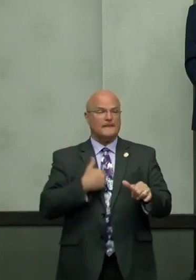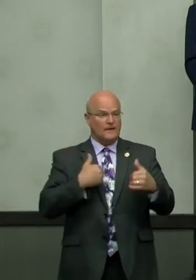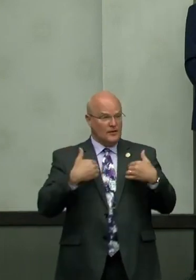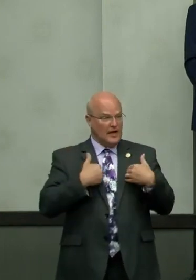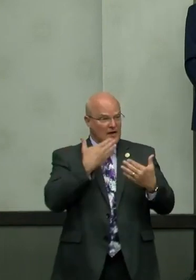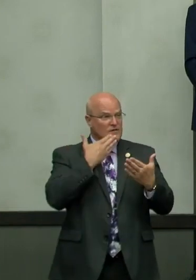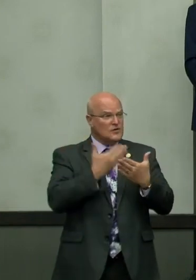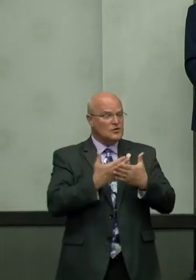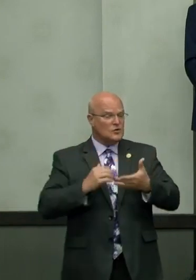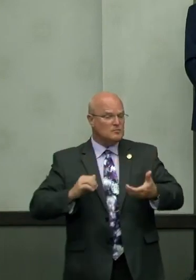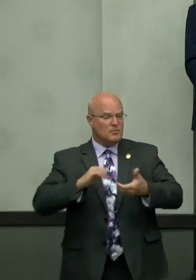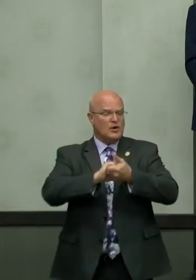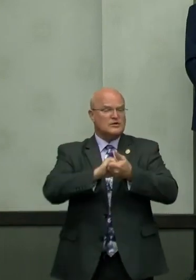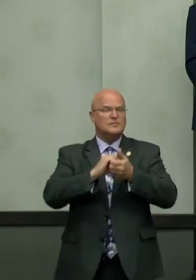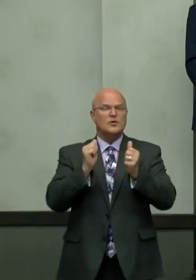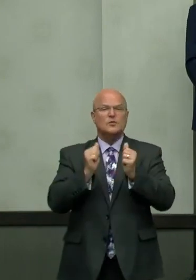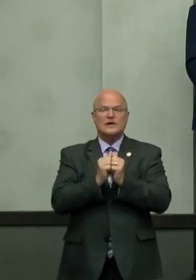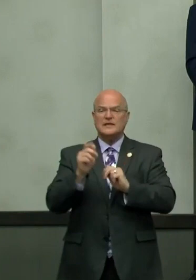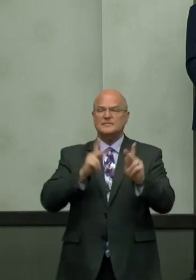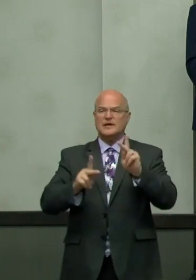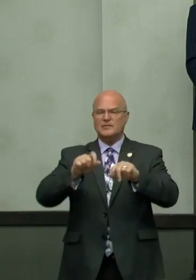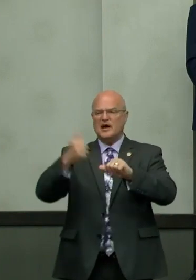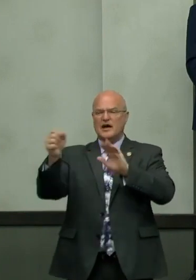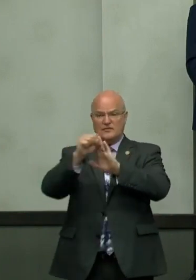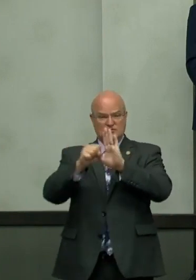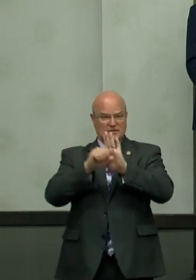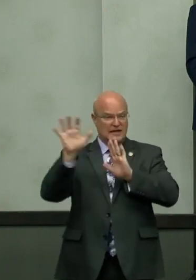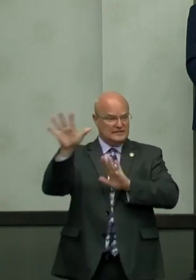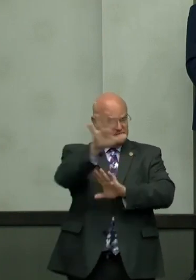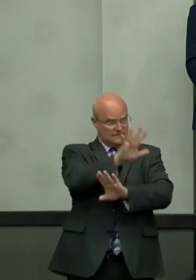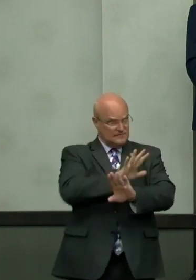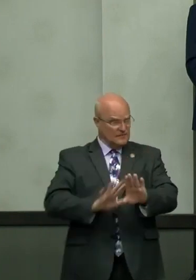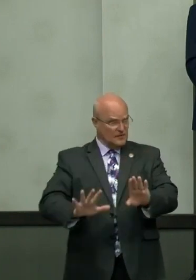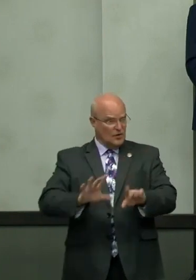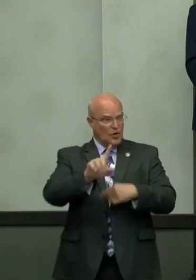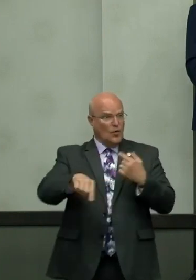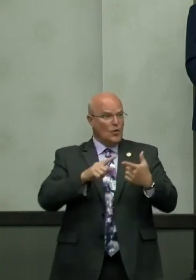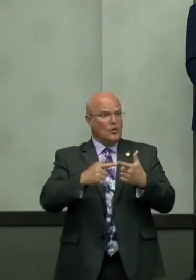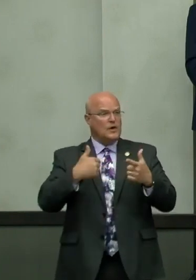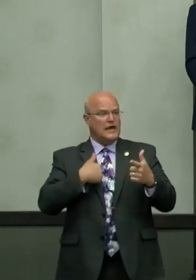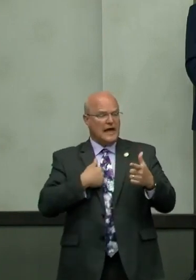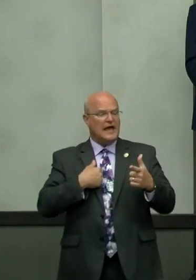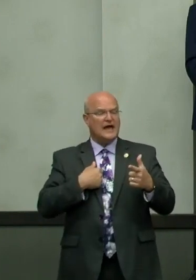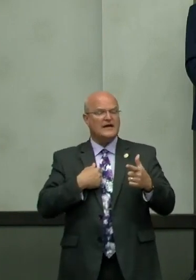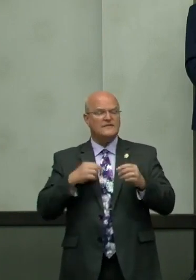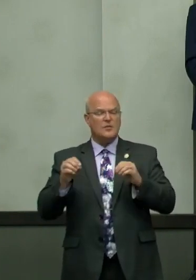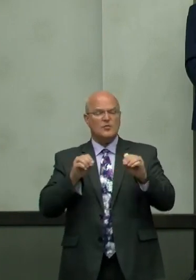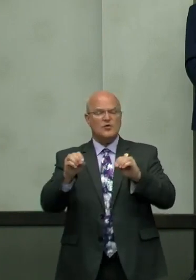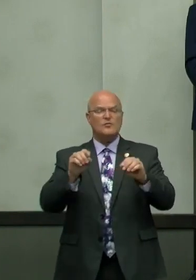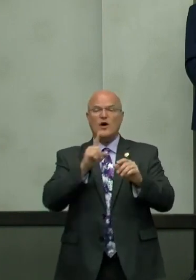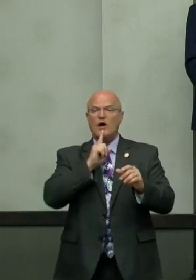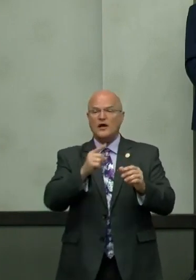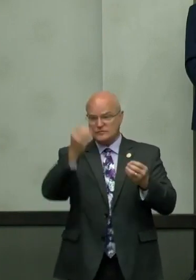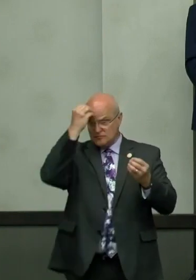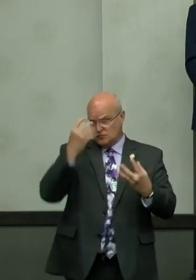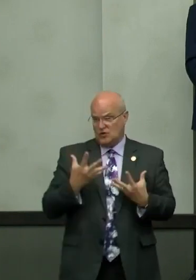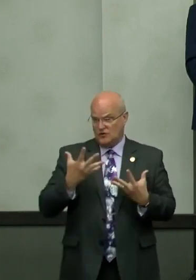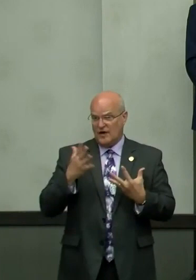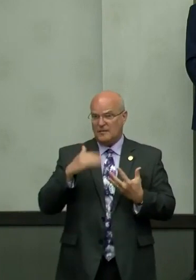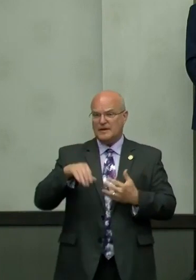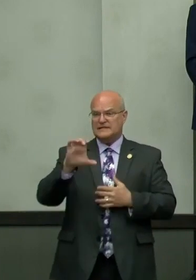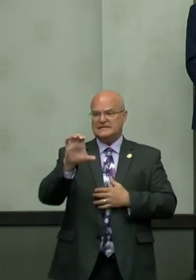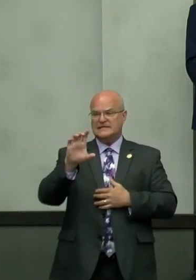good partnerships with our colleagues in the other states, and when we have movements, oftentimes we're actually notified